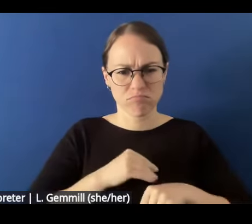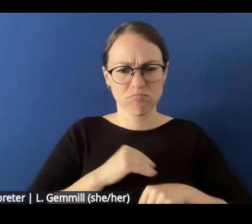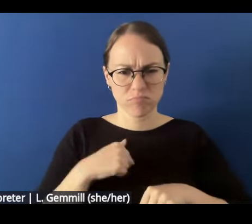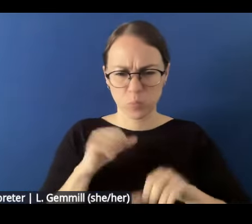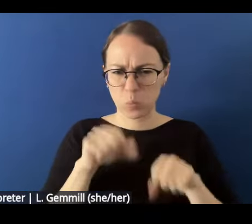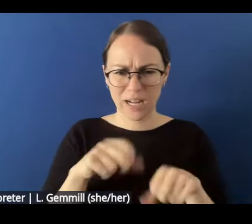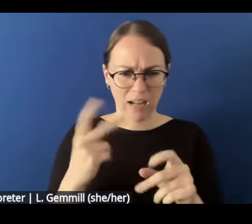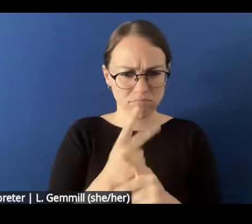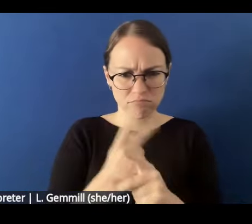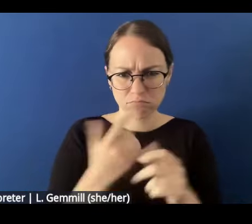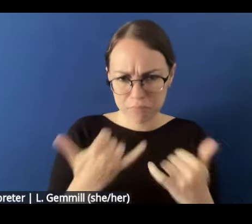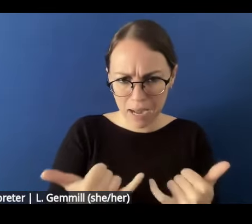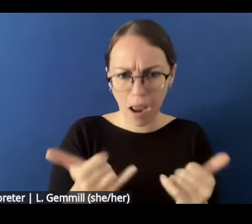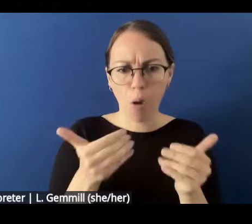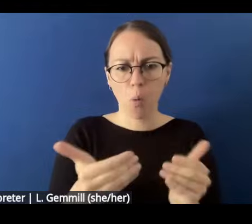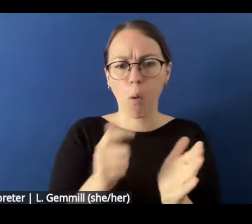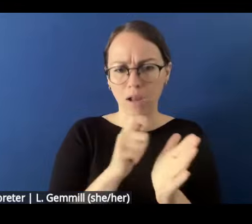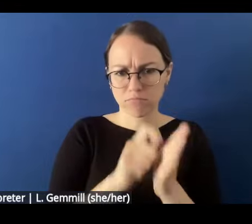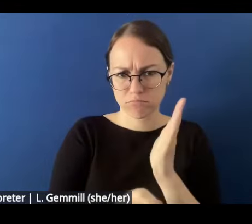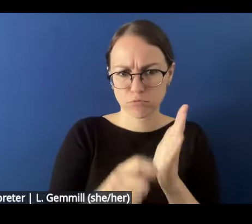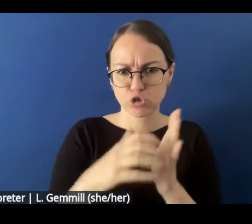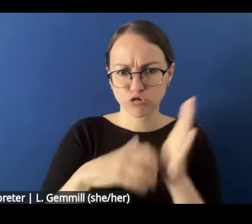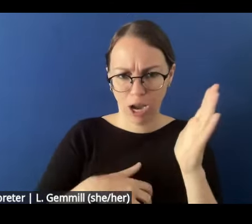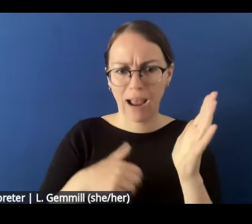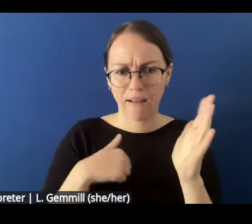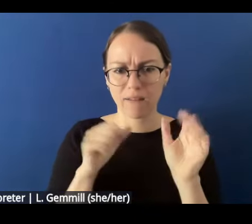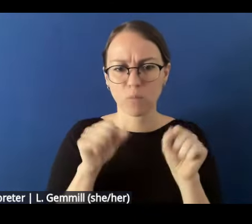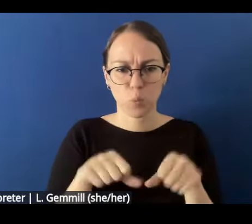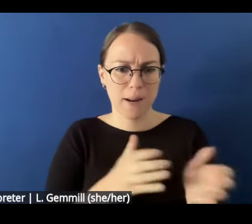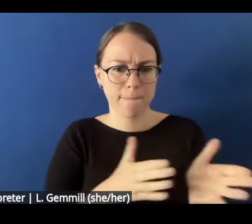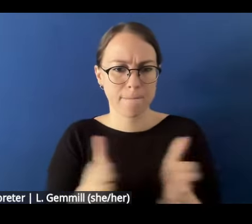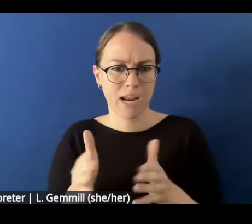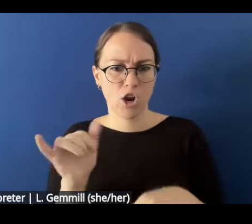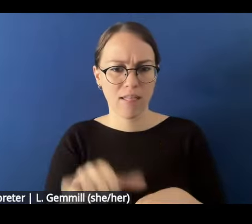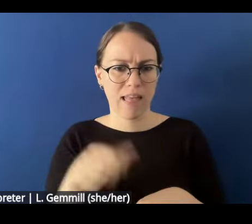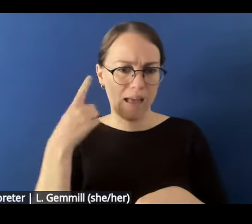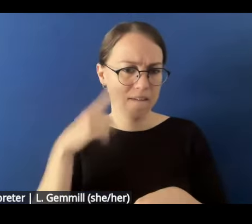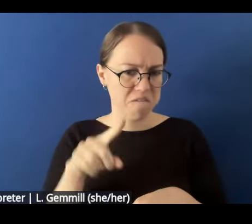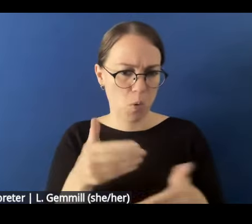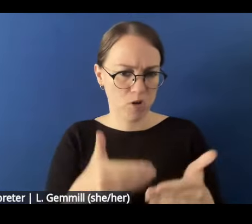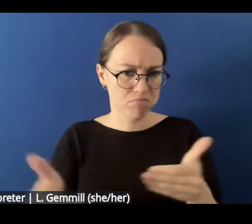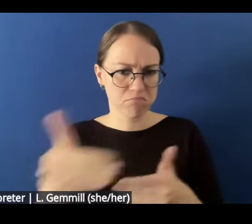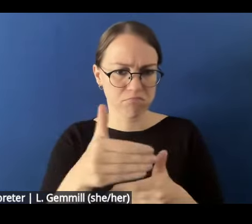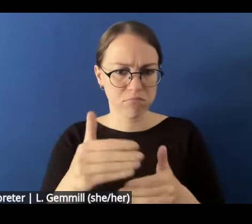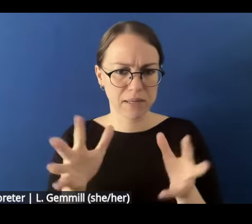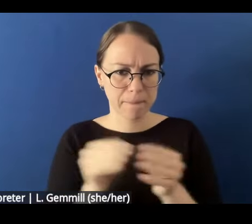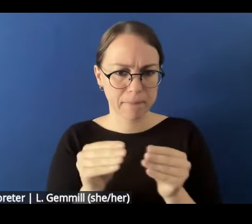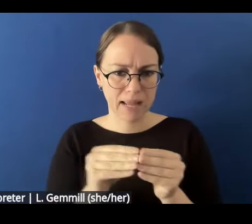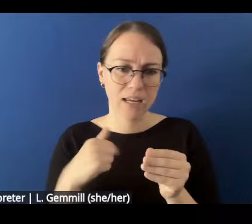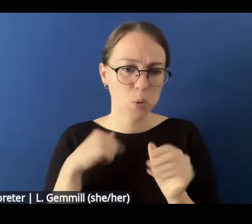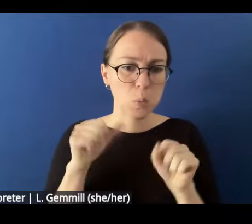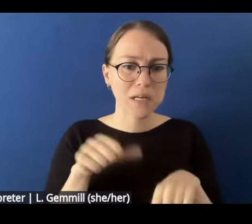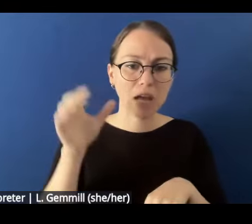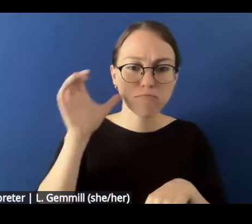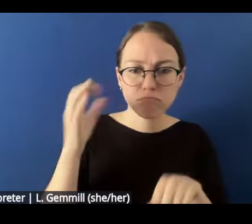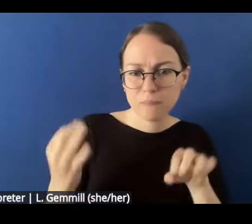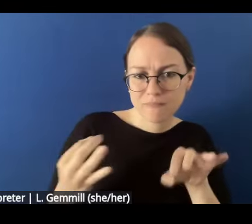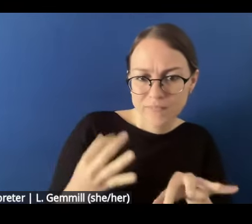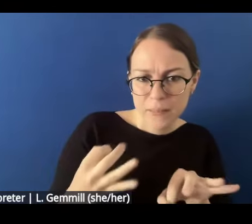and we can be prepared for a next meeting. And this is something we can kind of even hear about, we can think about. I don't need an answer